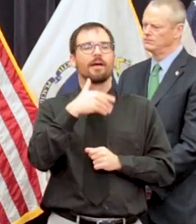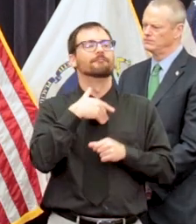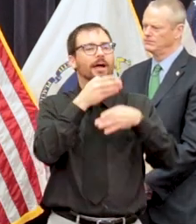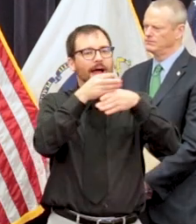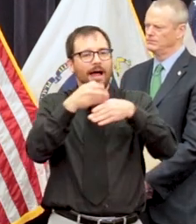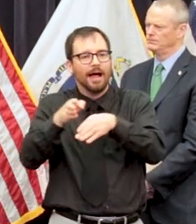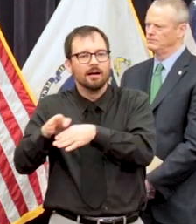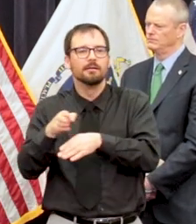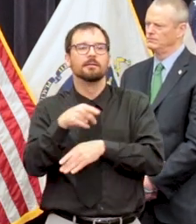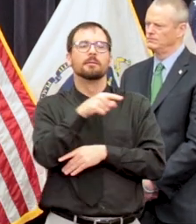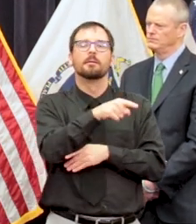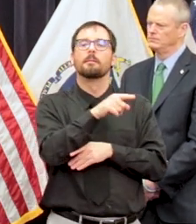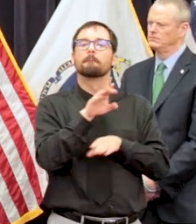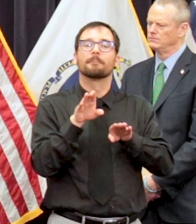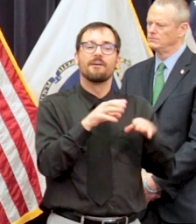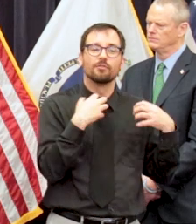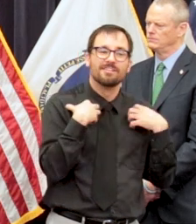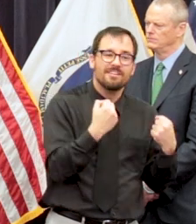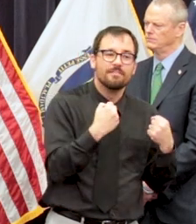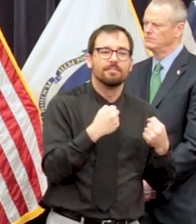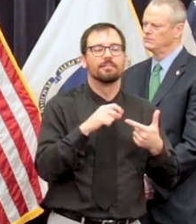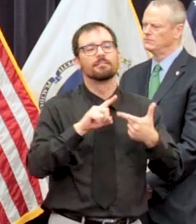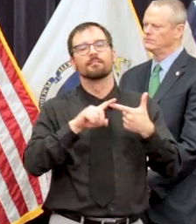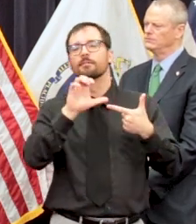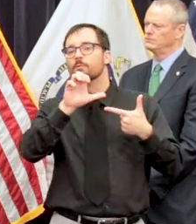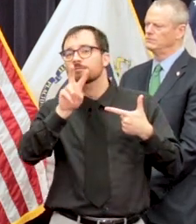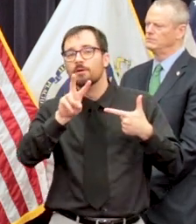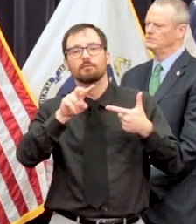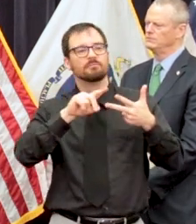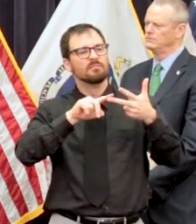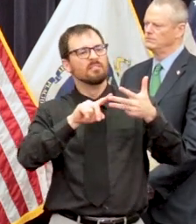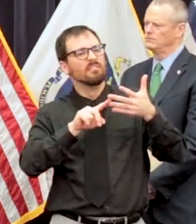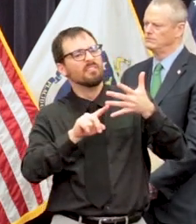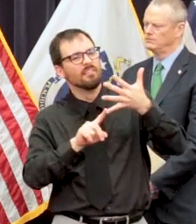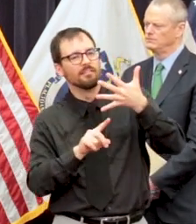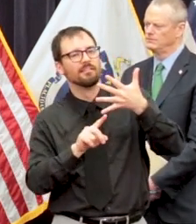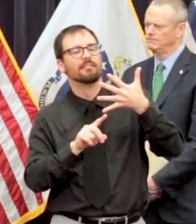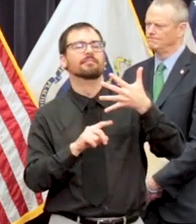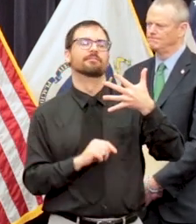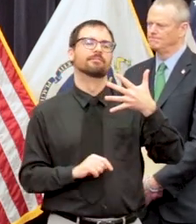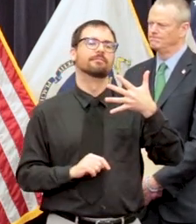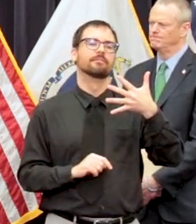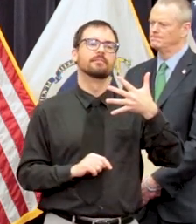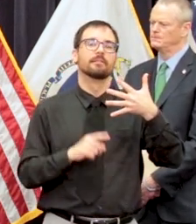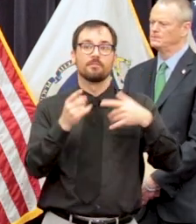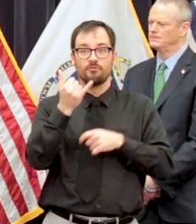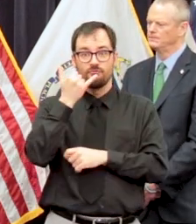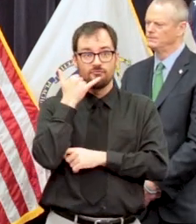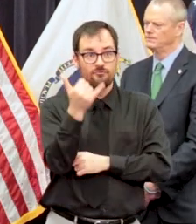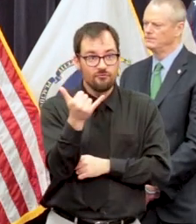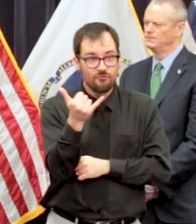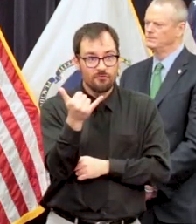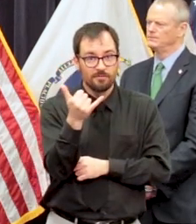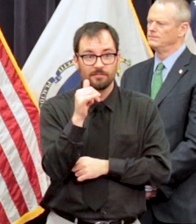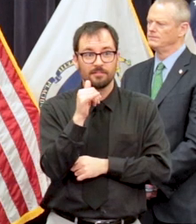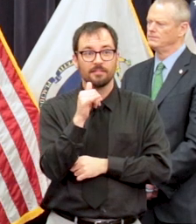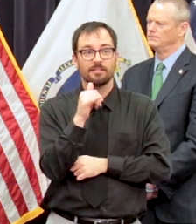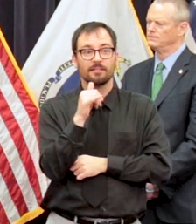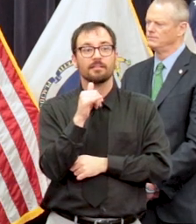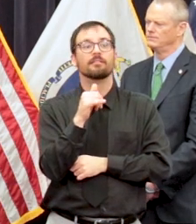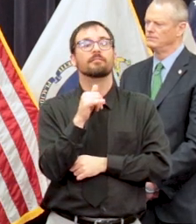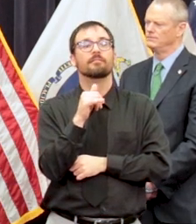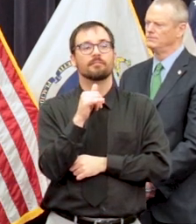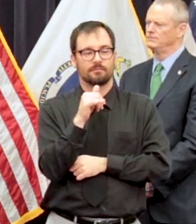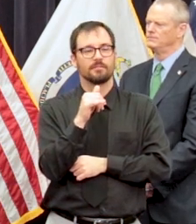coronavirus. Callers press 226 for coronavirus. The call taker answers in English. If